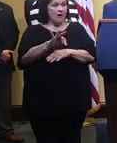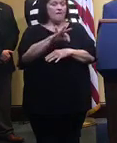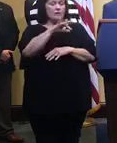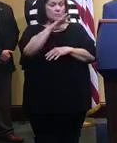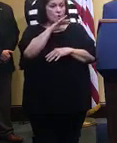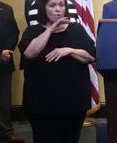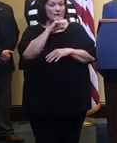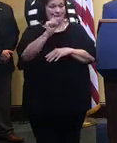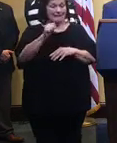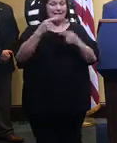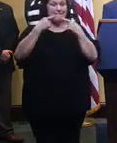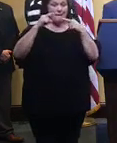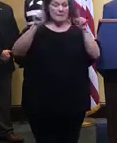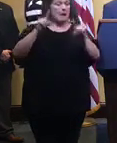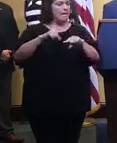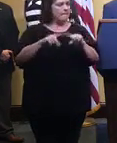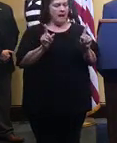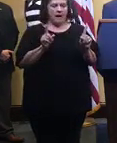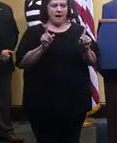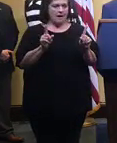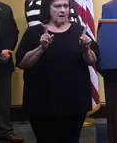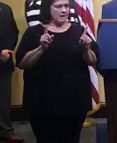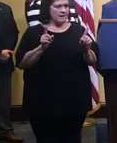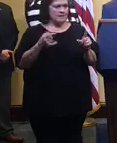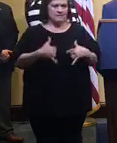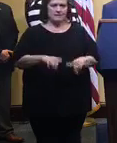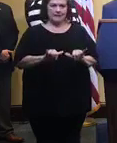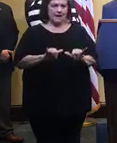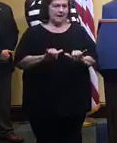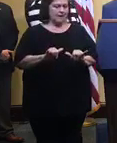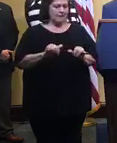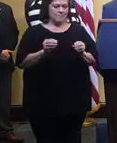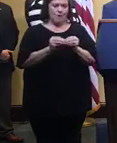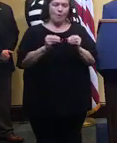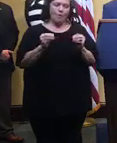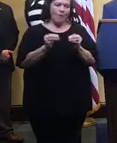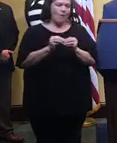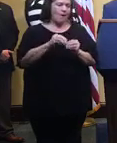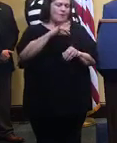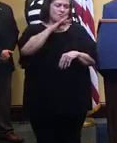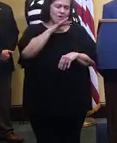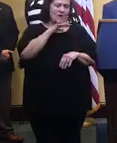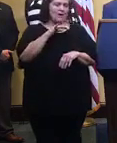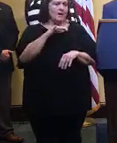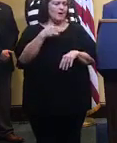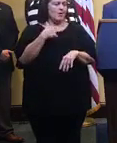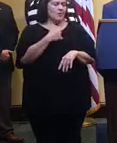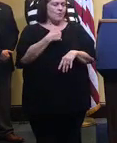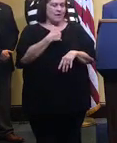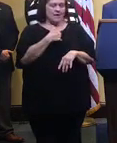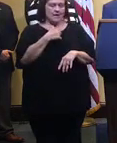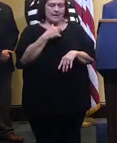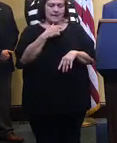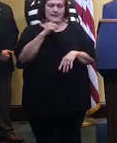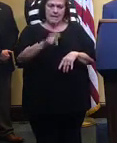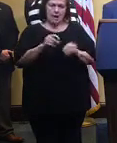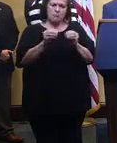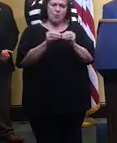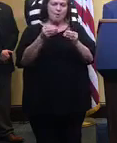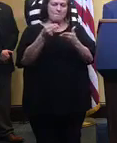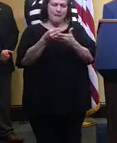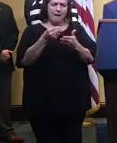way, but there remains about 20,000 tons left in there. That requires so much money that now